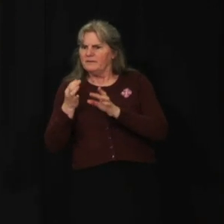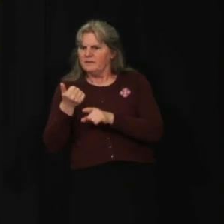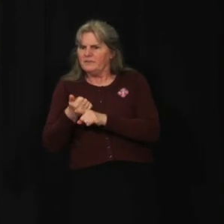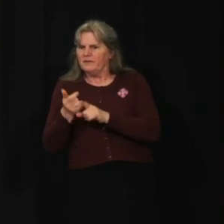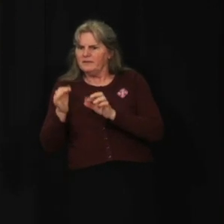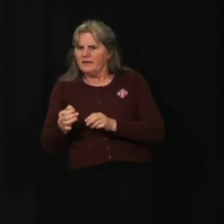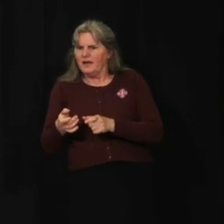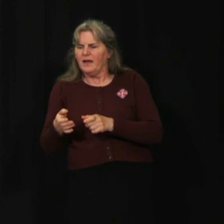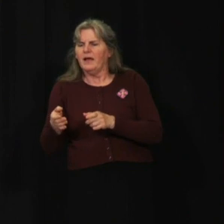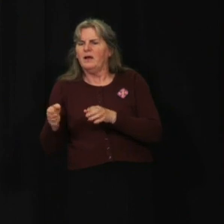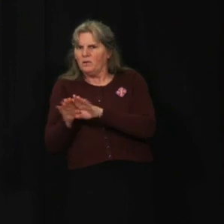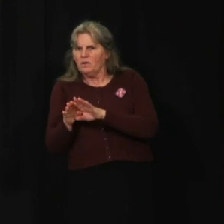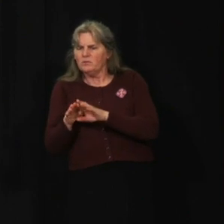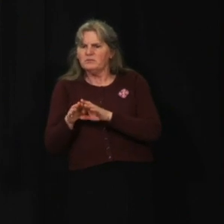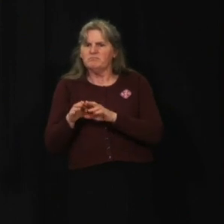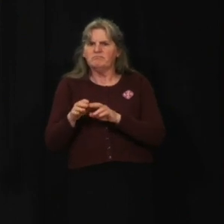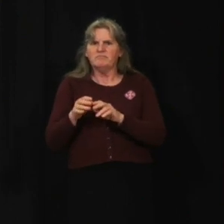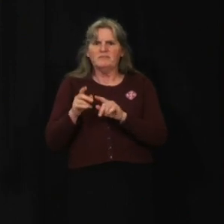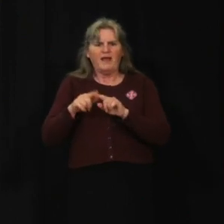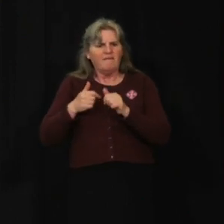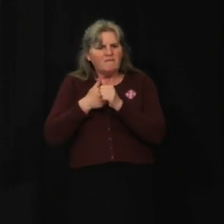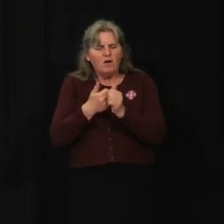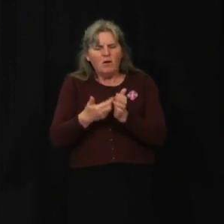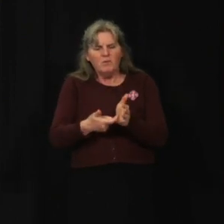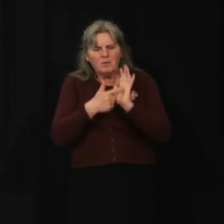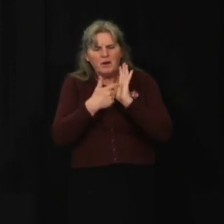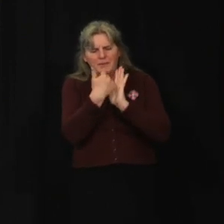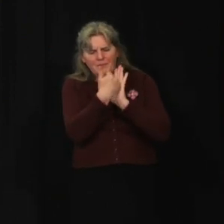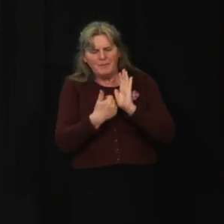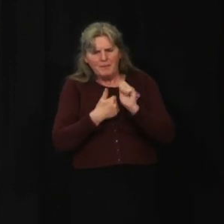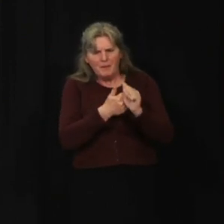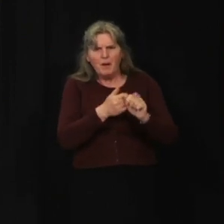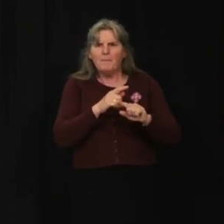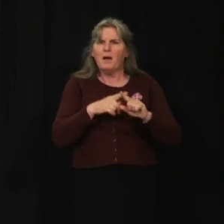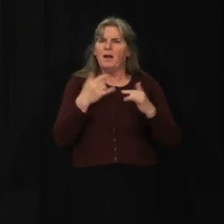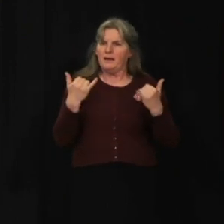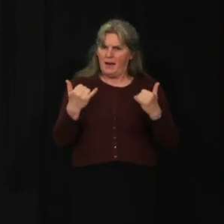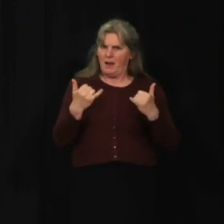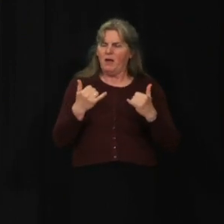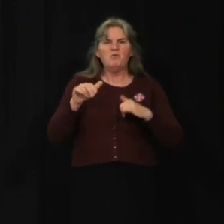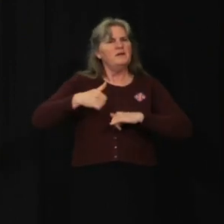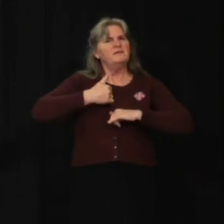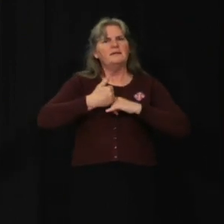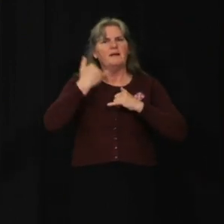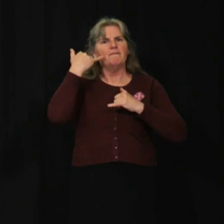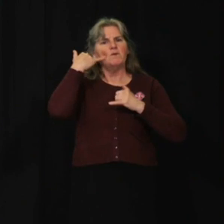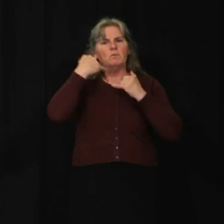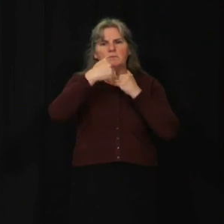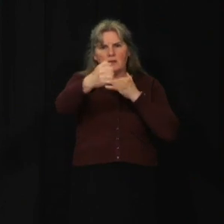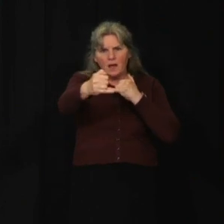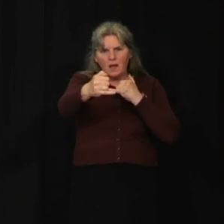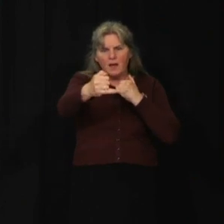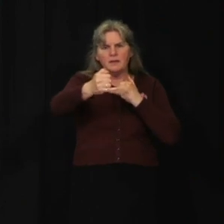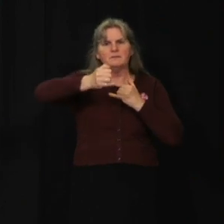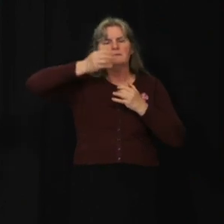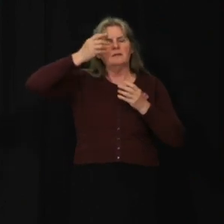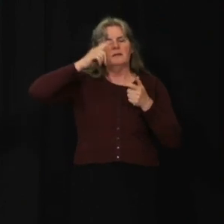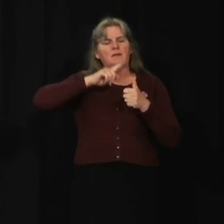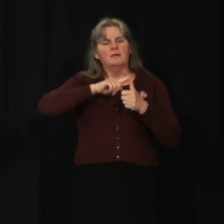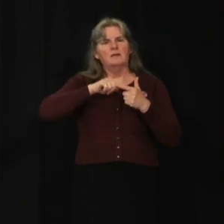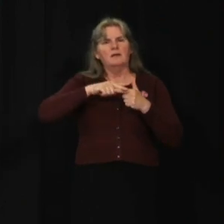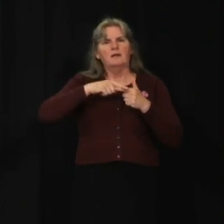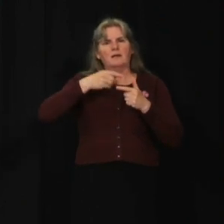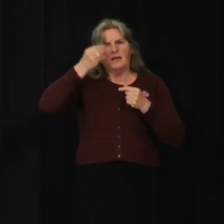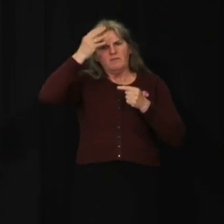the requirements. And so in that time, we have established phone lines and information,